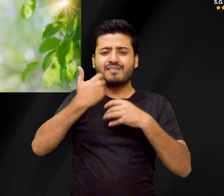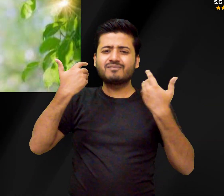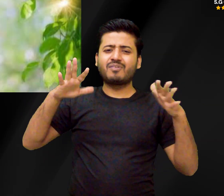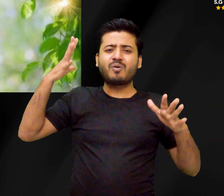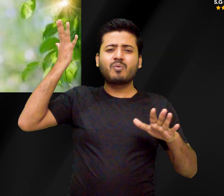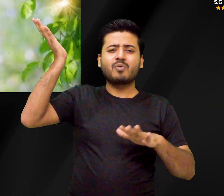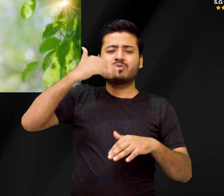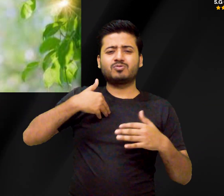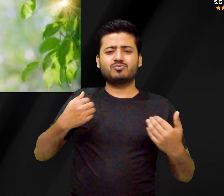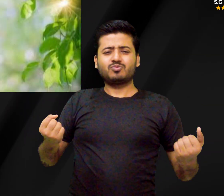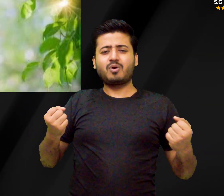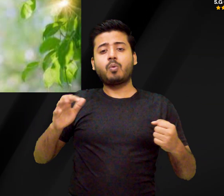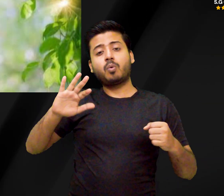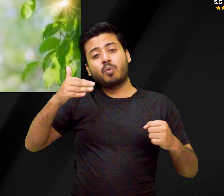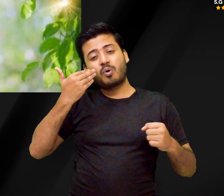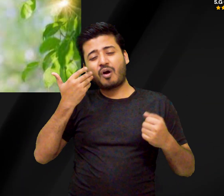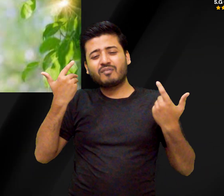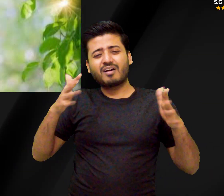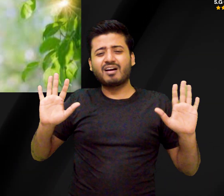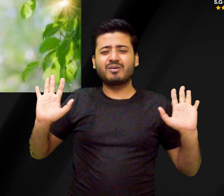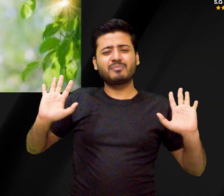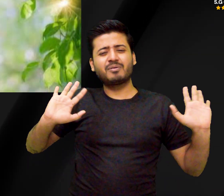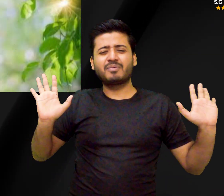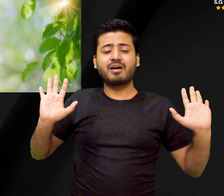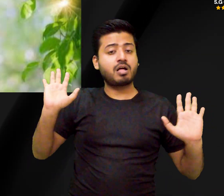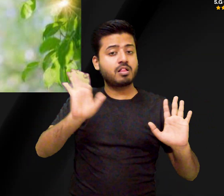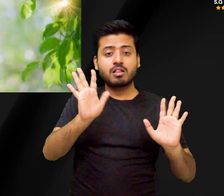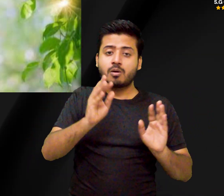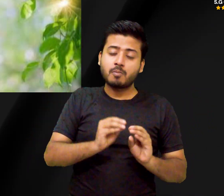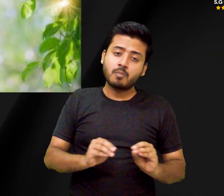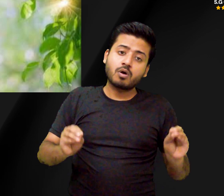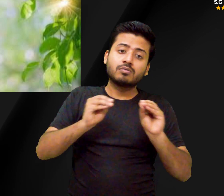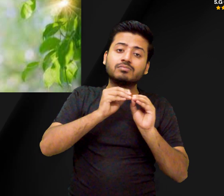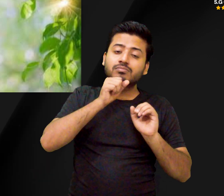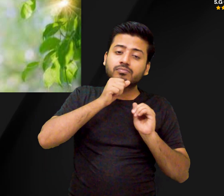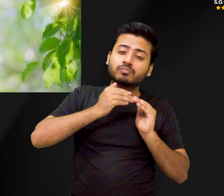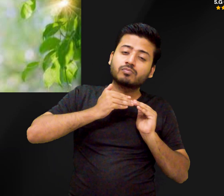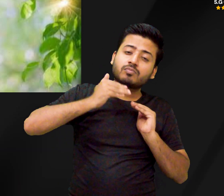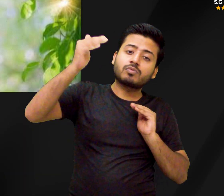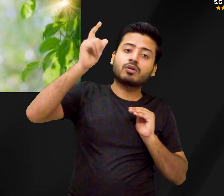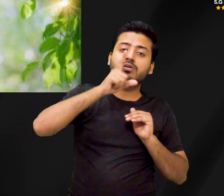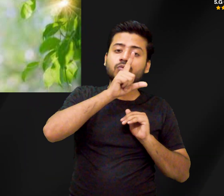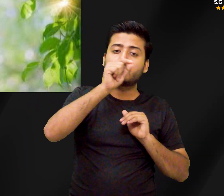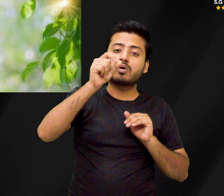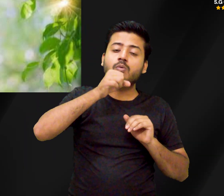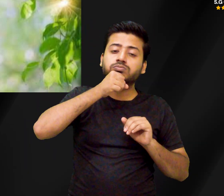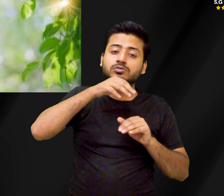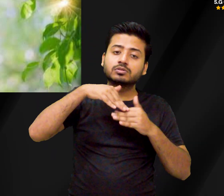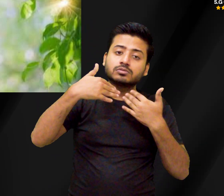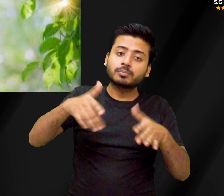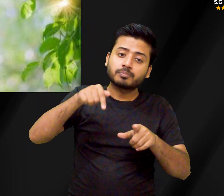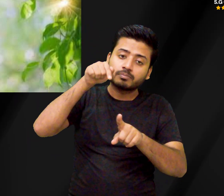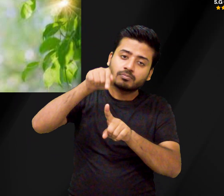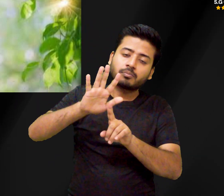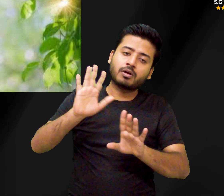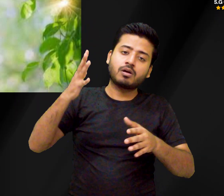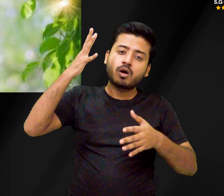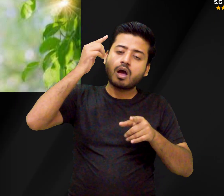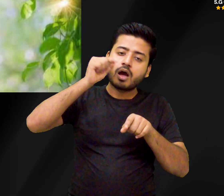causes a loss of bone density over time. Bone loss symptoms can be subtle. In adults, low vitamin D and bone